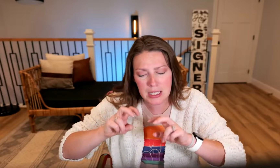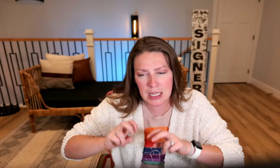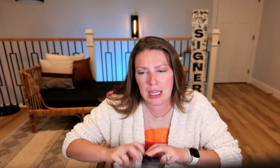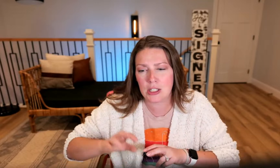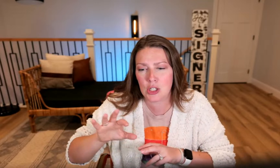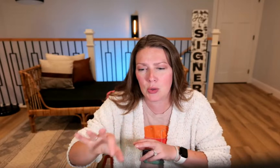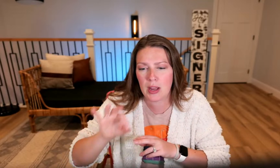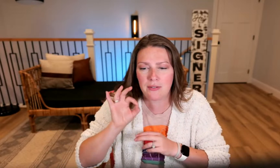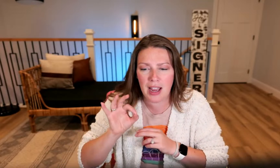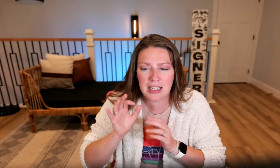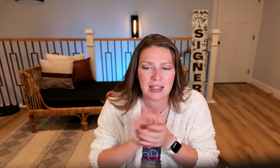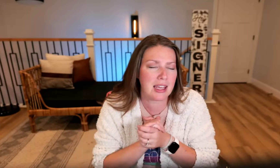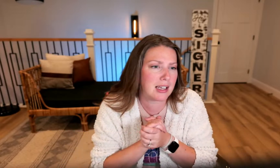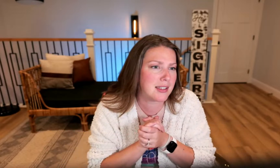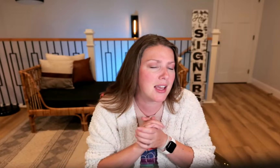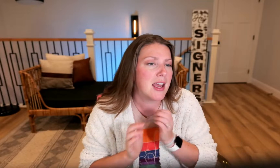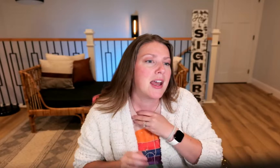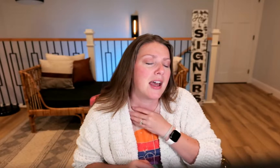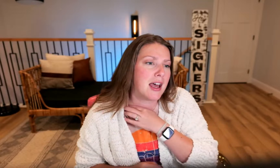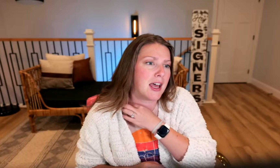digging into and finding things